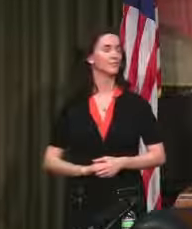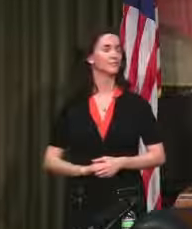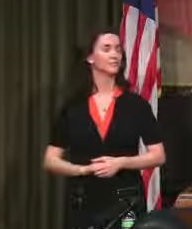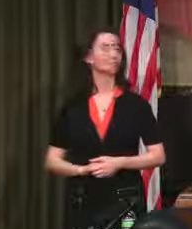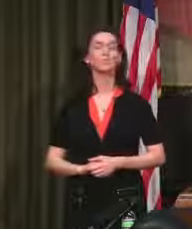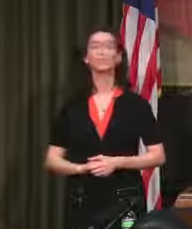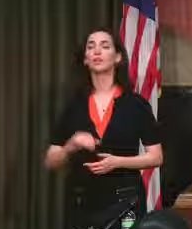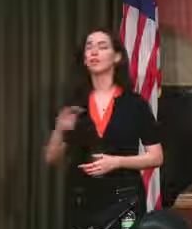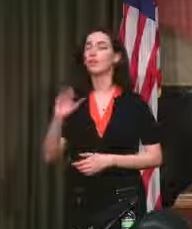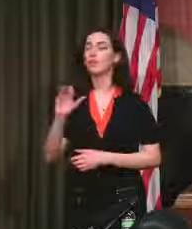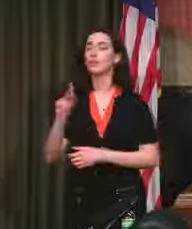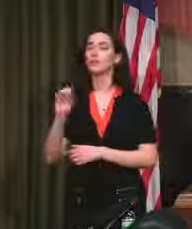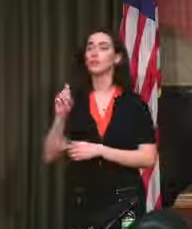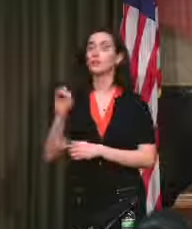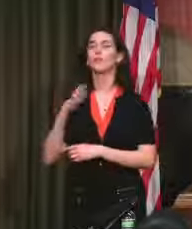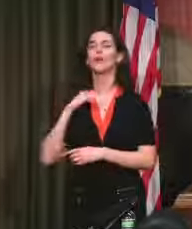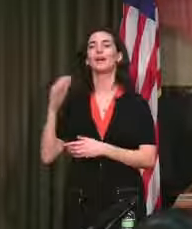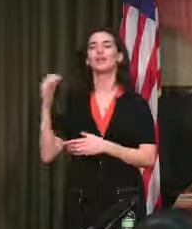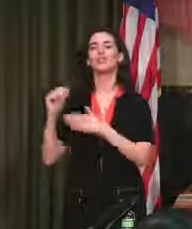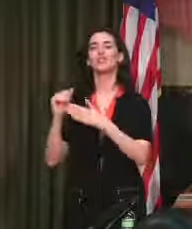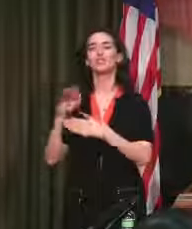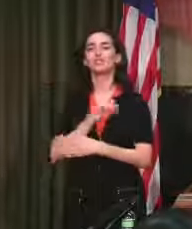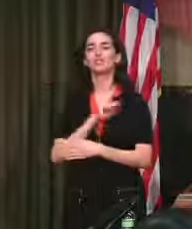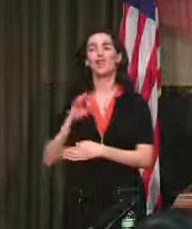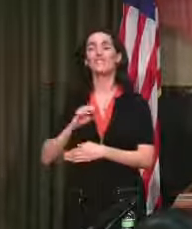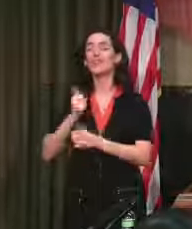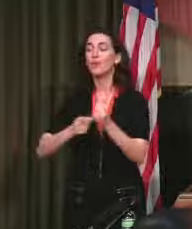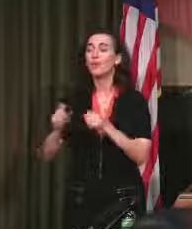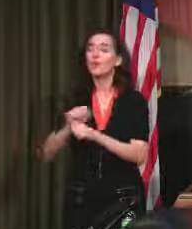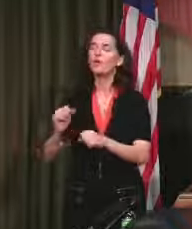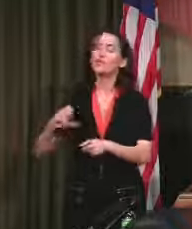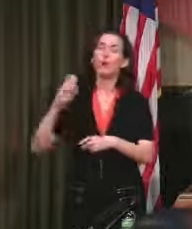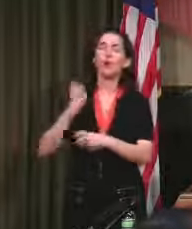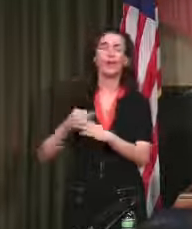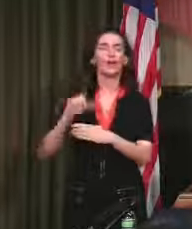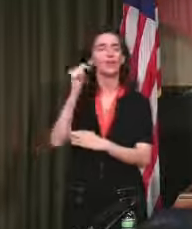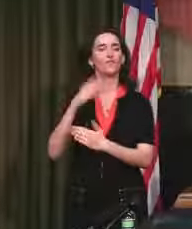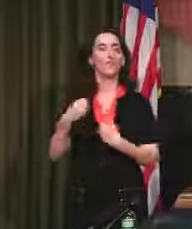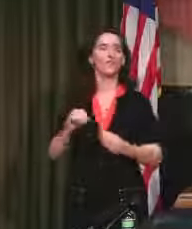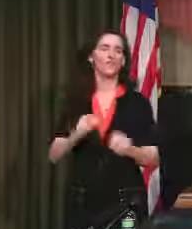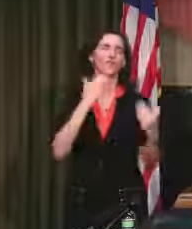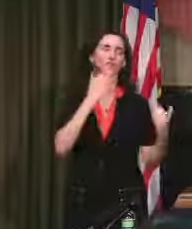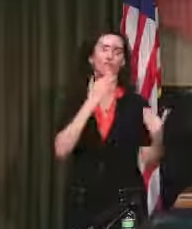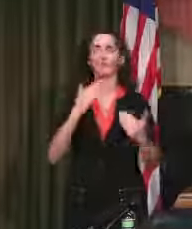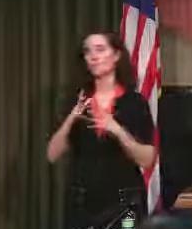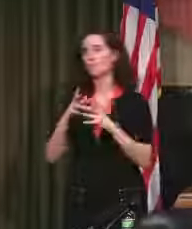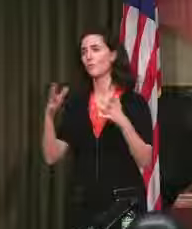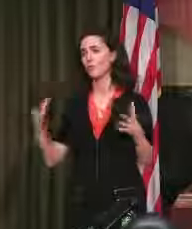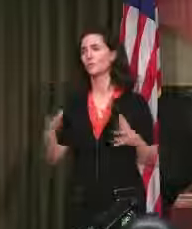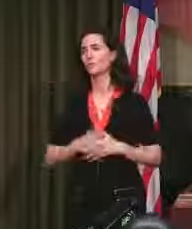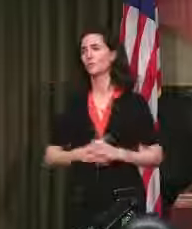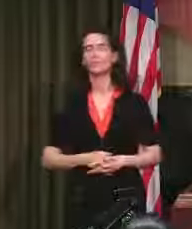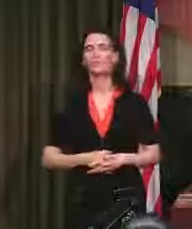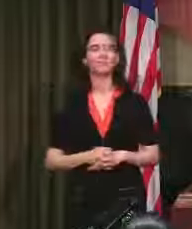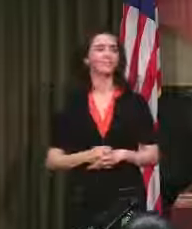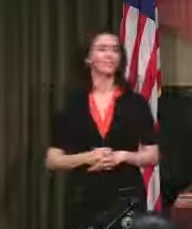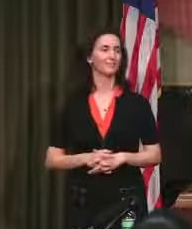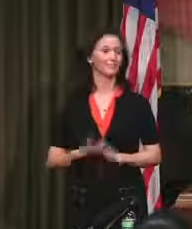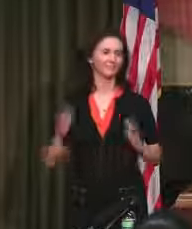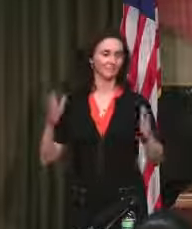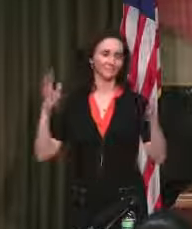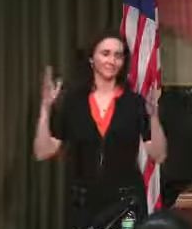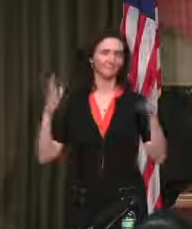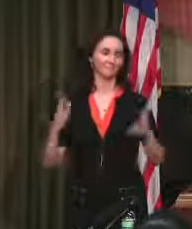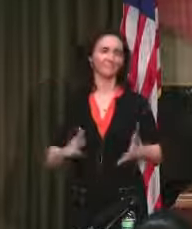And Mark Cooper, my Chief of Staff, and everyone who works so hard in the Governor's office. God bless you and thank you so much.